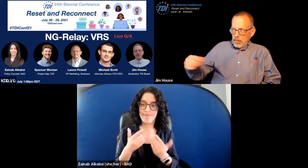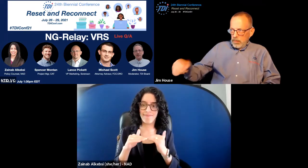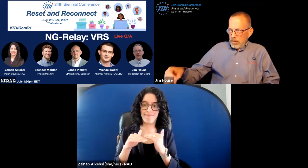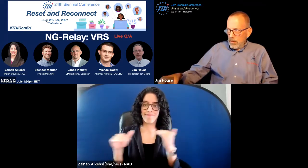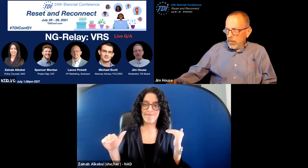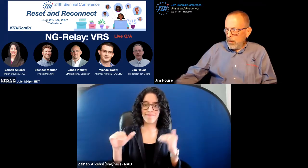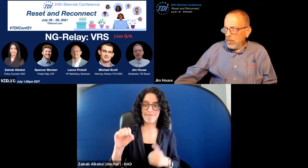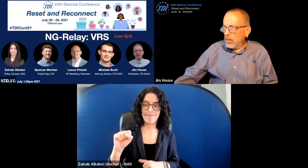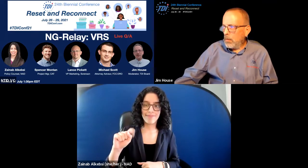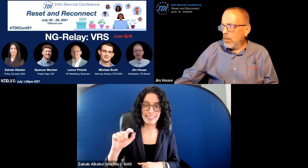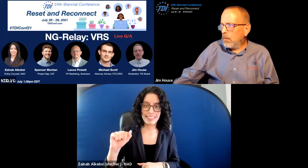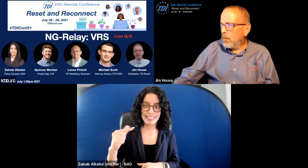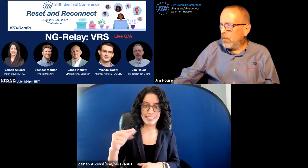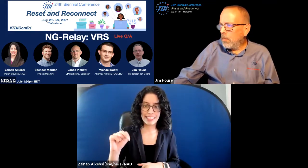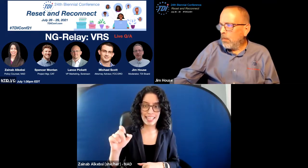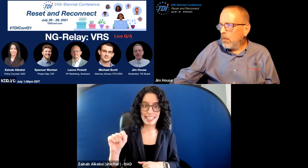VRS service is